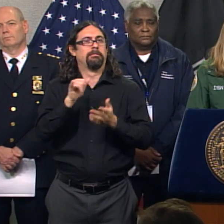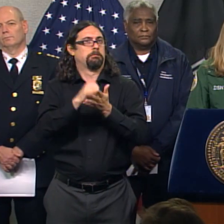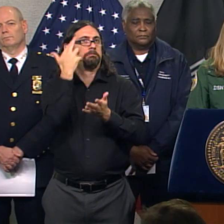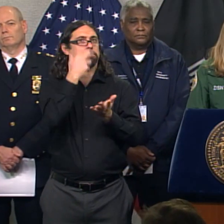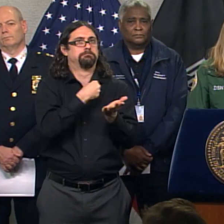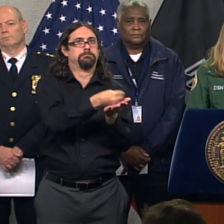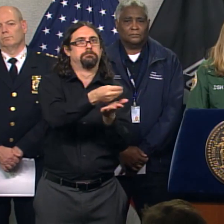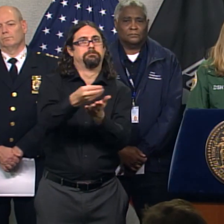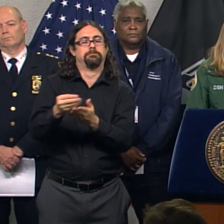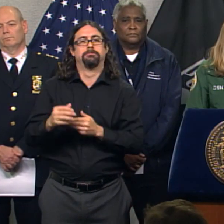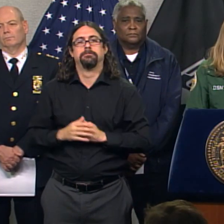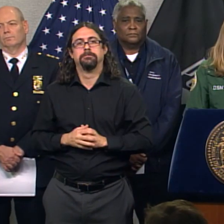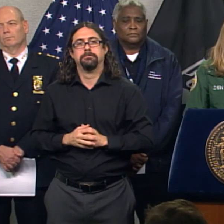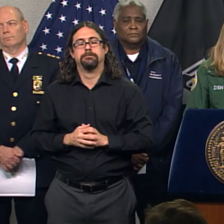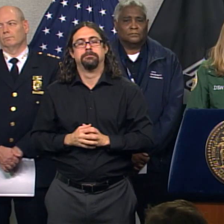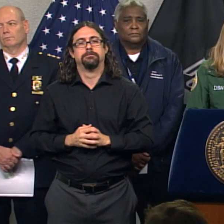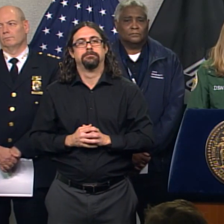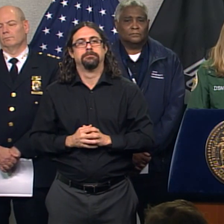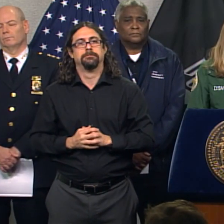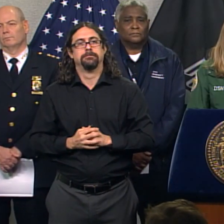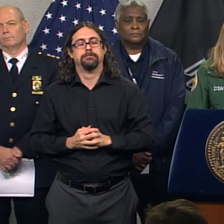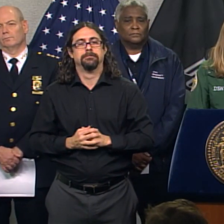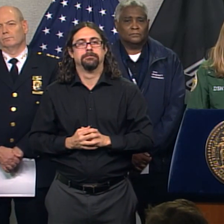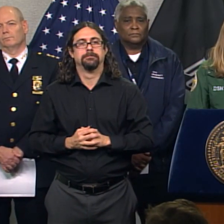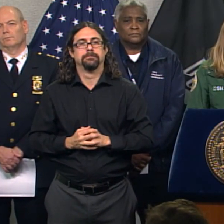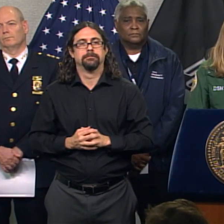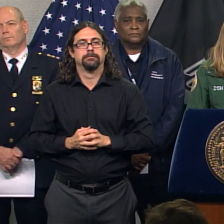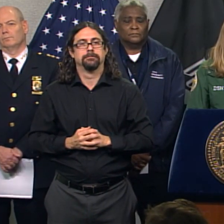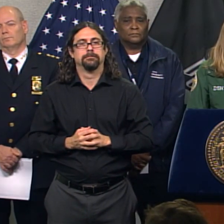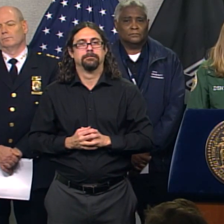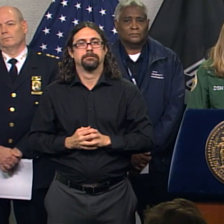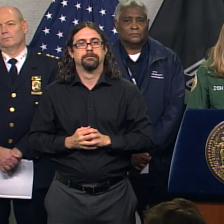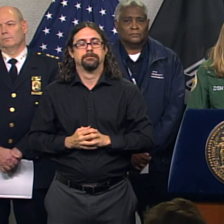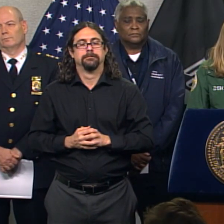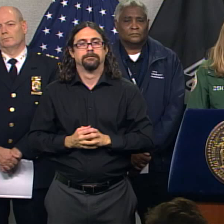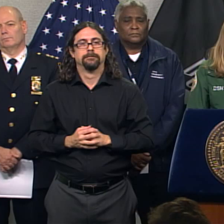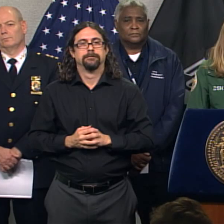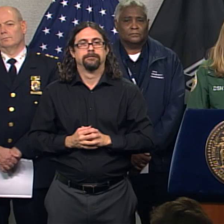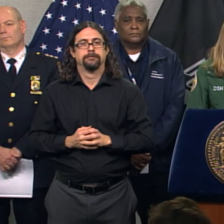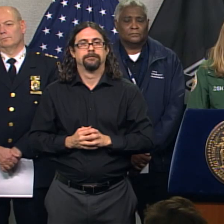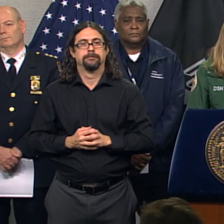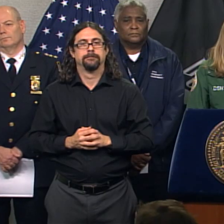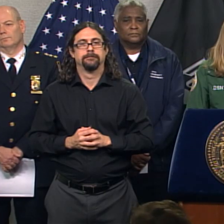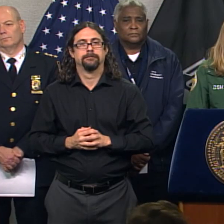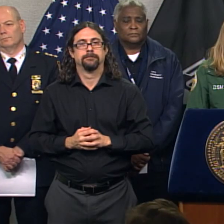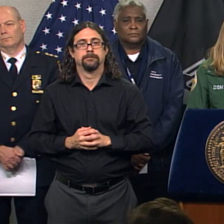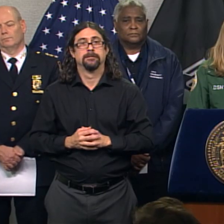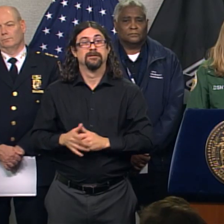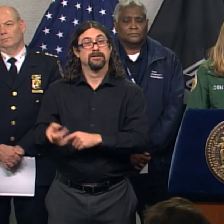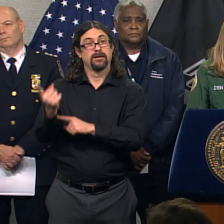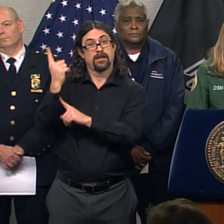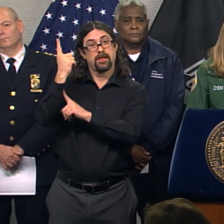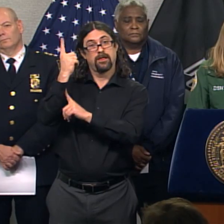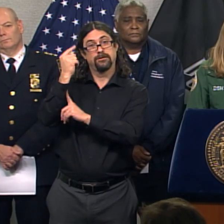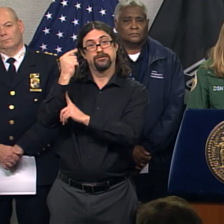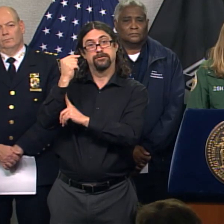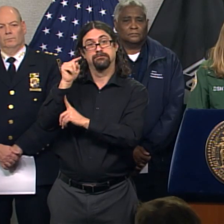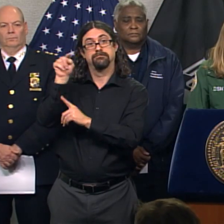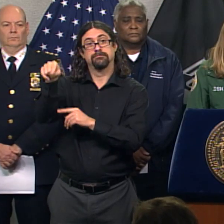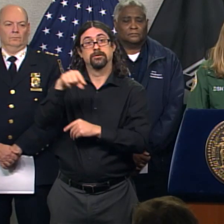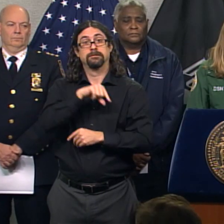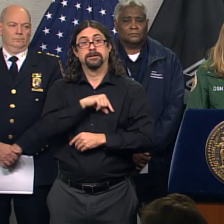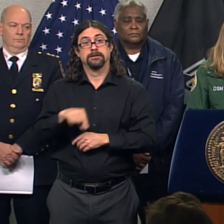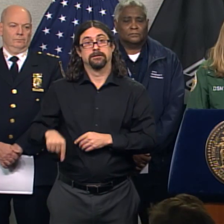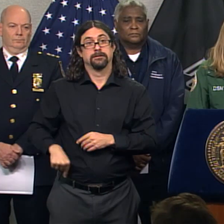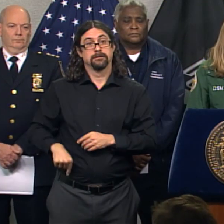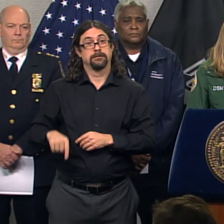ahead of a storm, but they are what ended up digging out most of Queens in the aftermath of the blizzard last year. So all of the halters have been